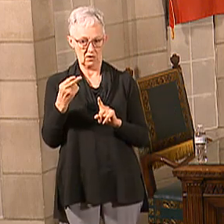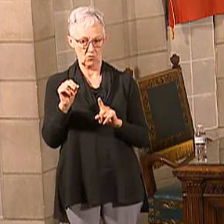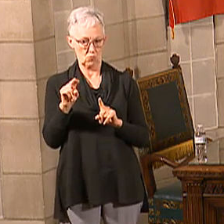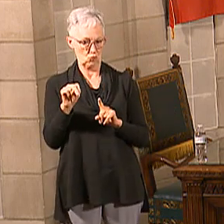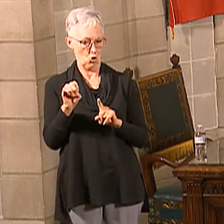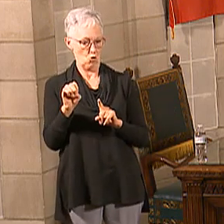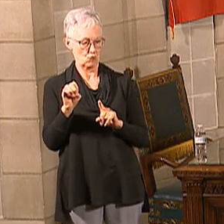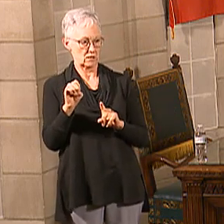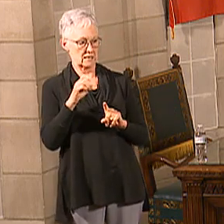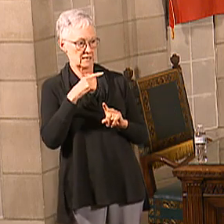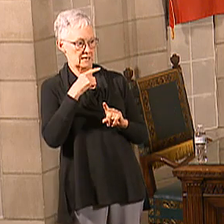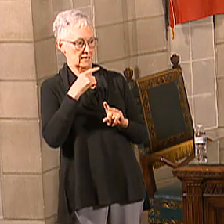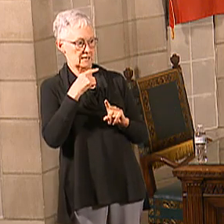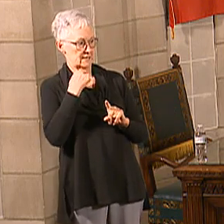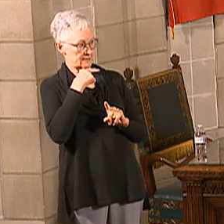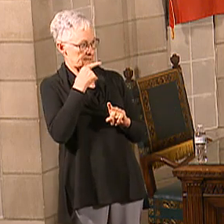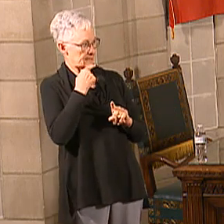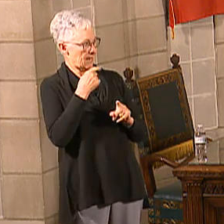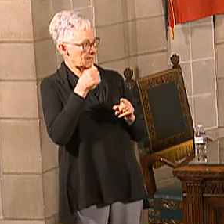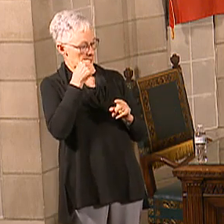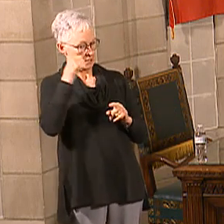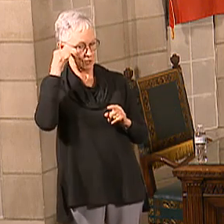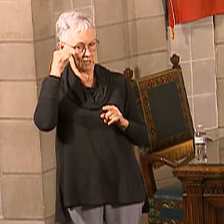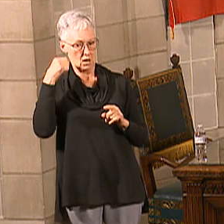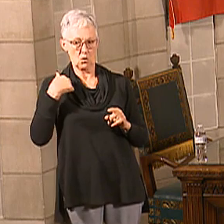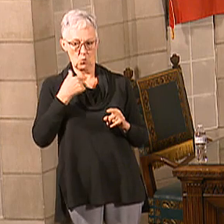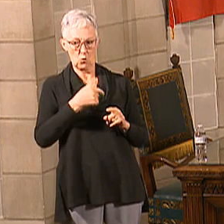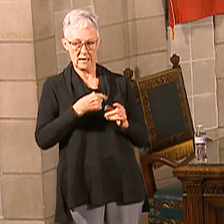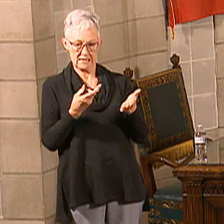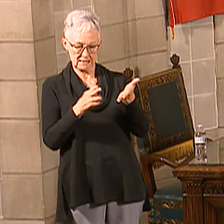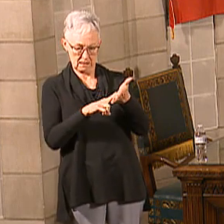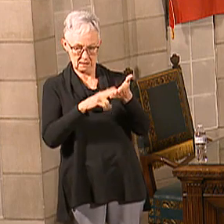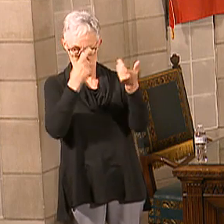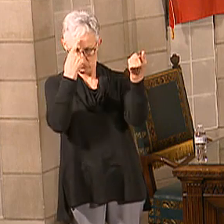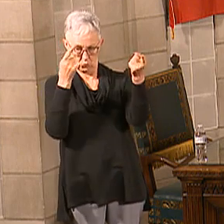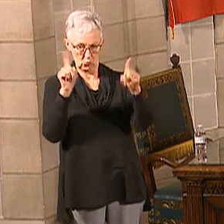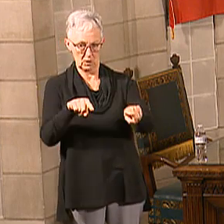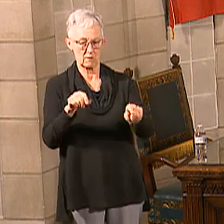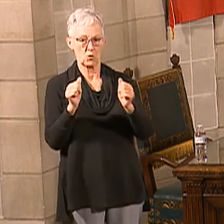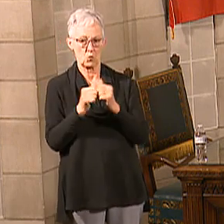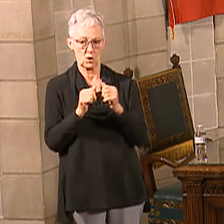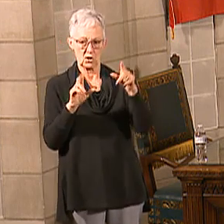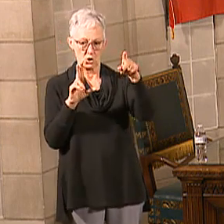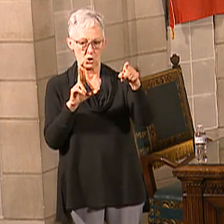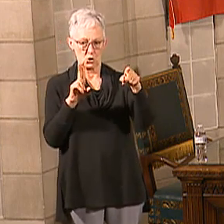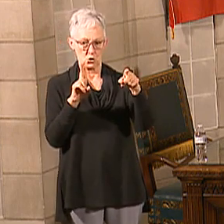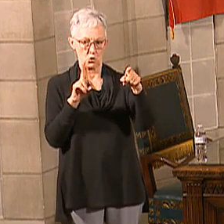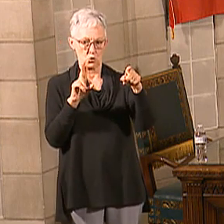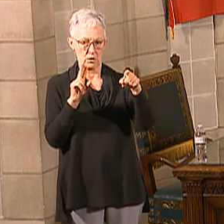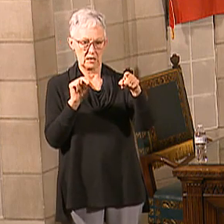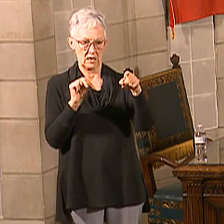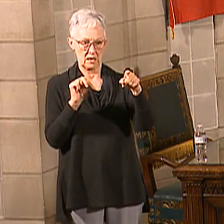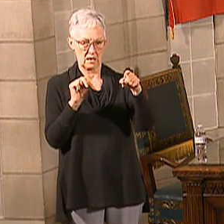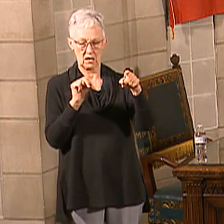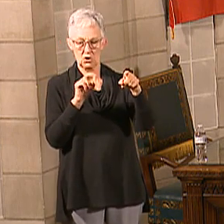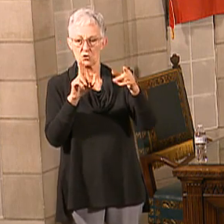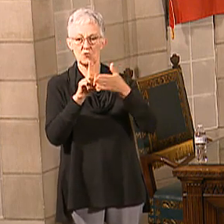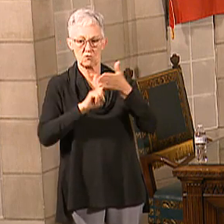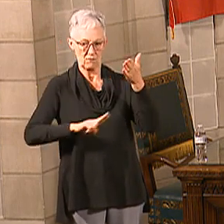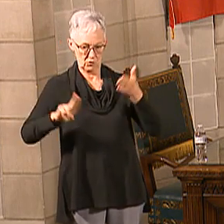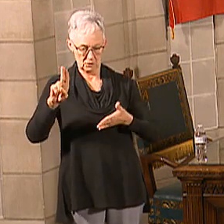system to be able to create more bed space using the dorm rooms at the University of Nebraska-Lincoln,